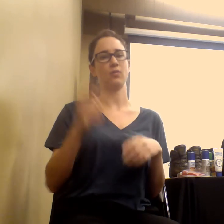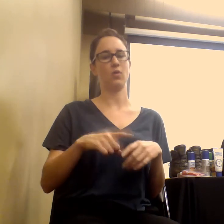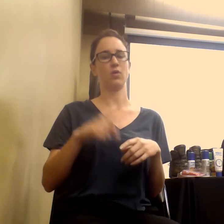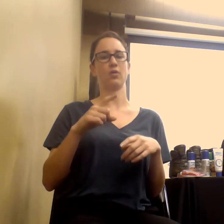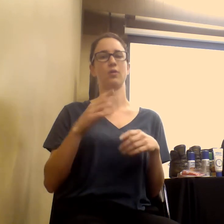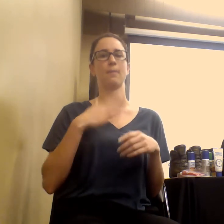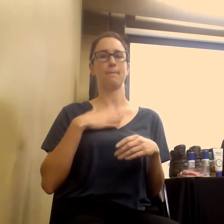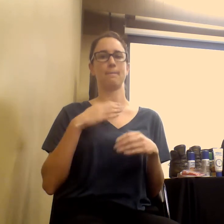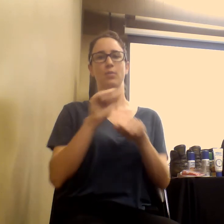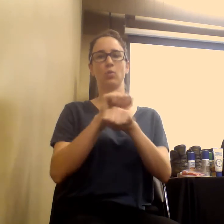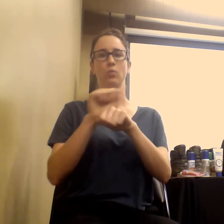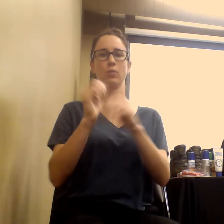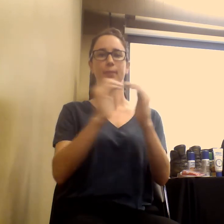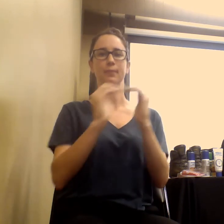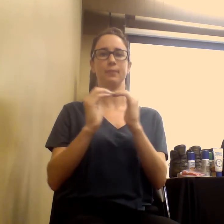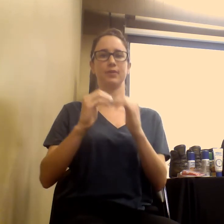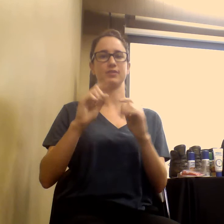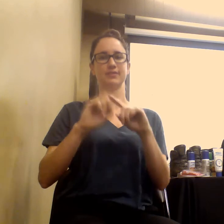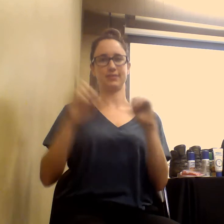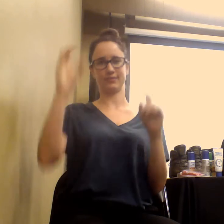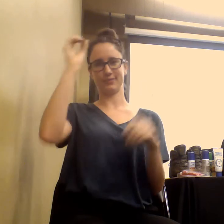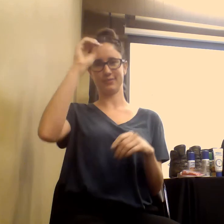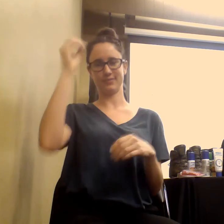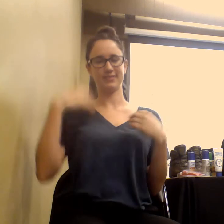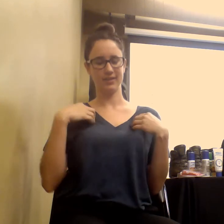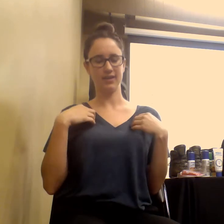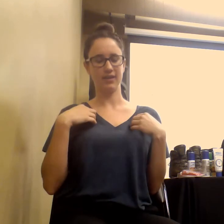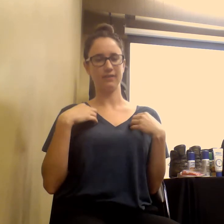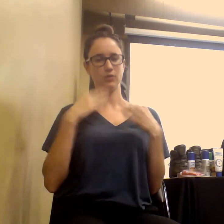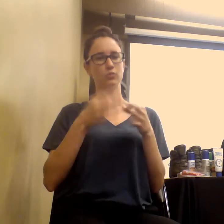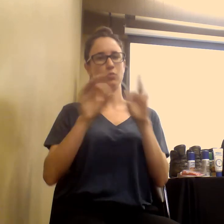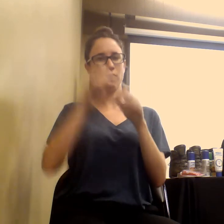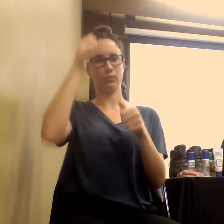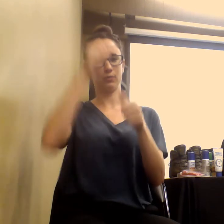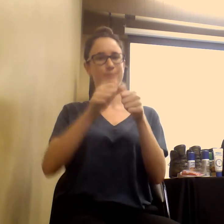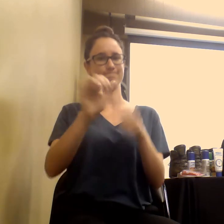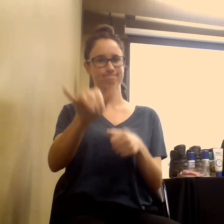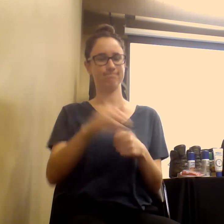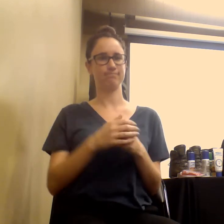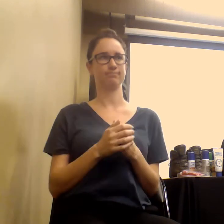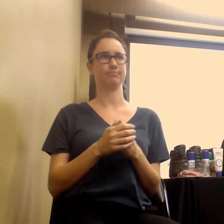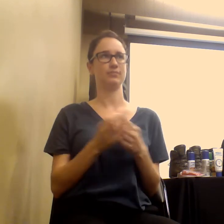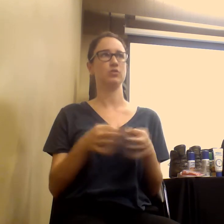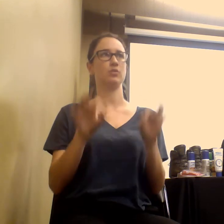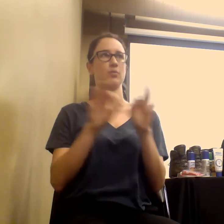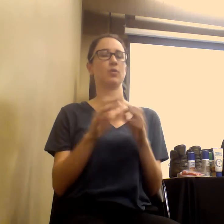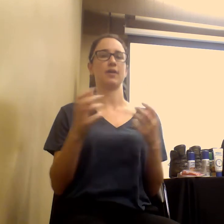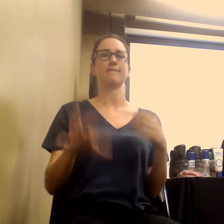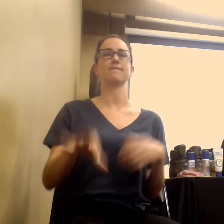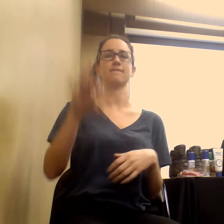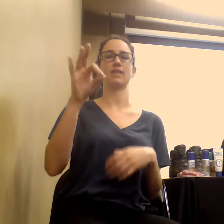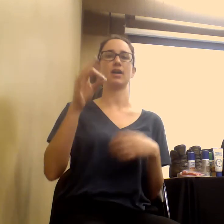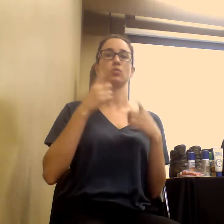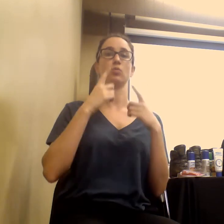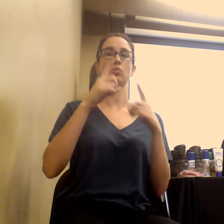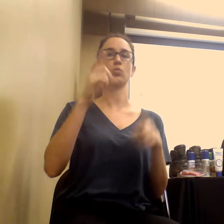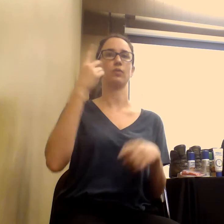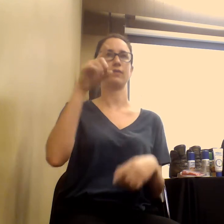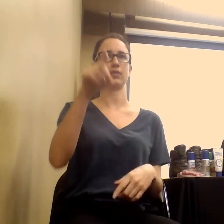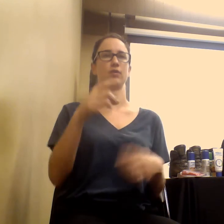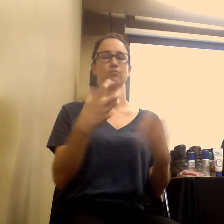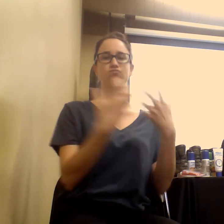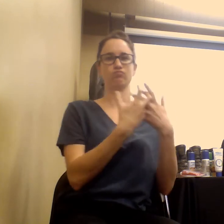colleague who just got done doing the PCT. He has his opinion on how to do it. So you're going to have to figure out what works for you. My job is to give you your options,